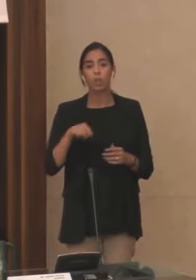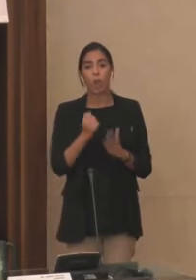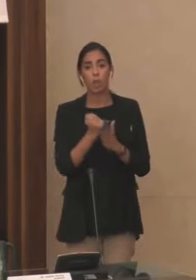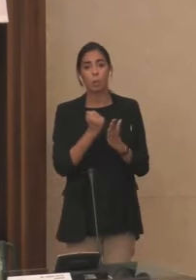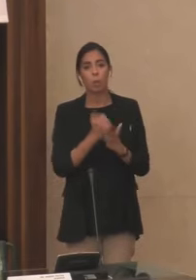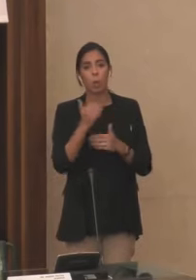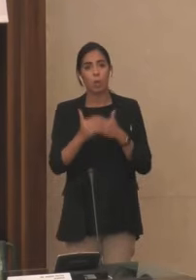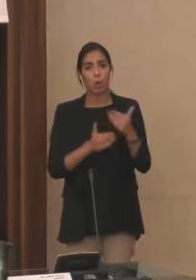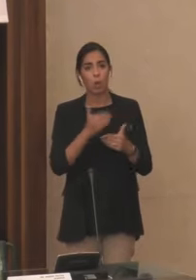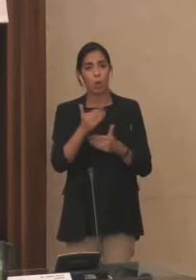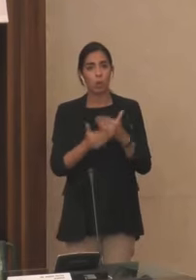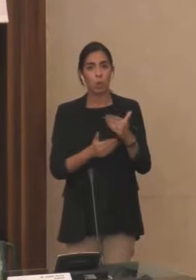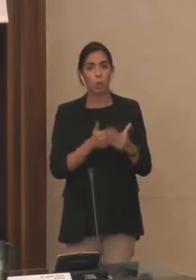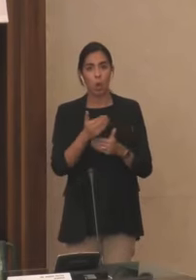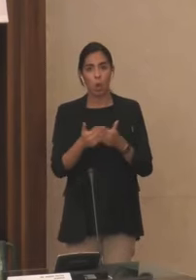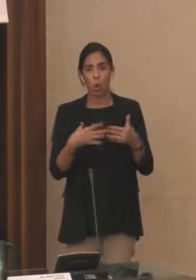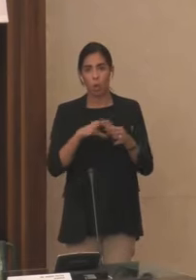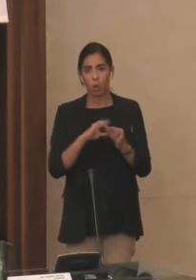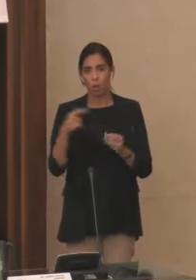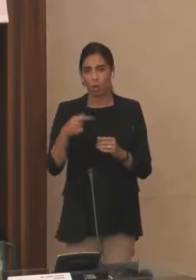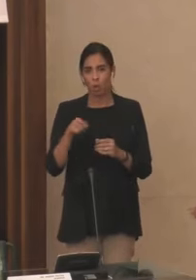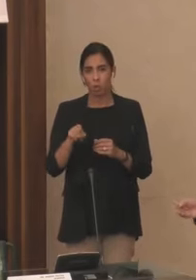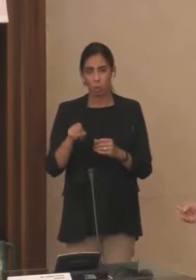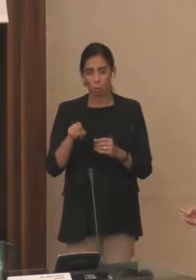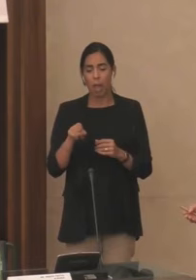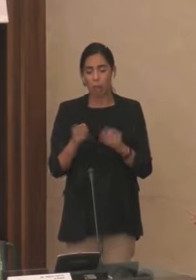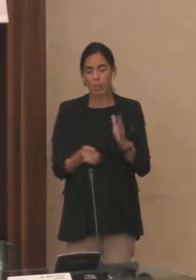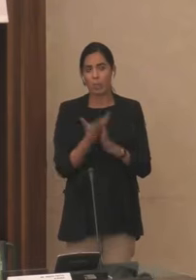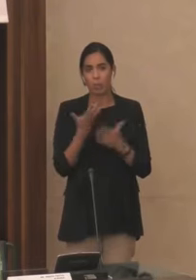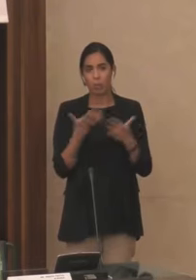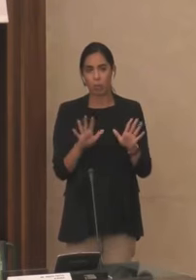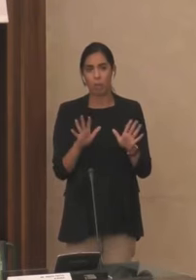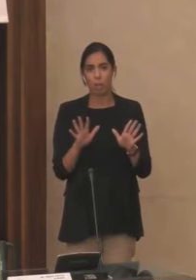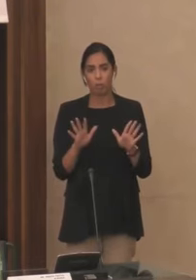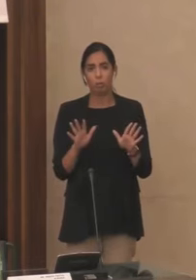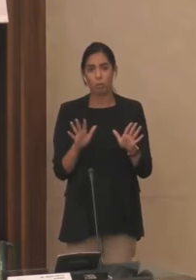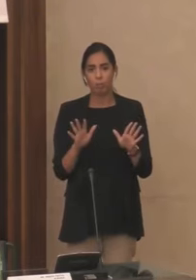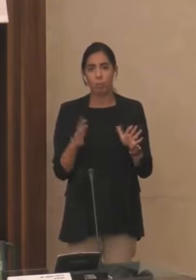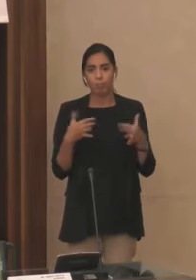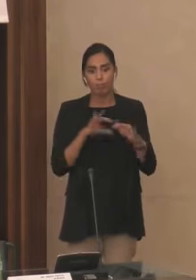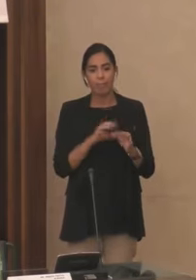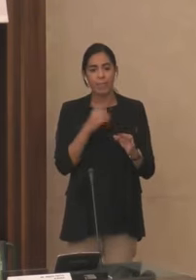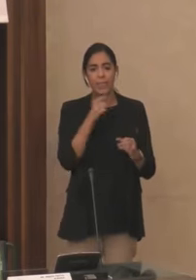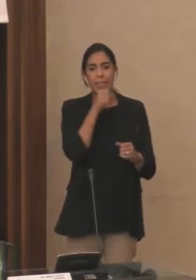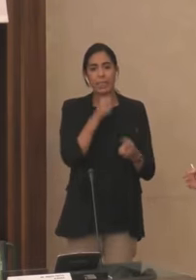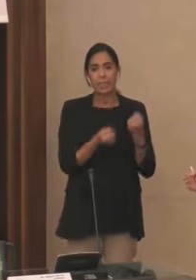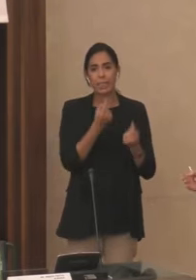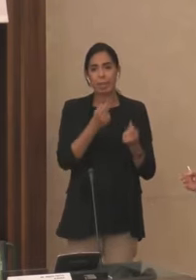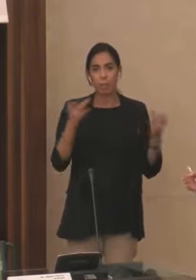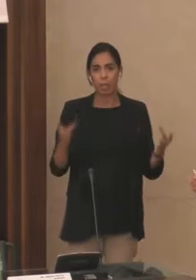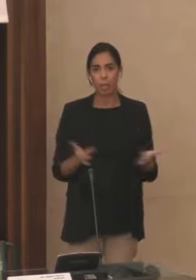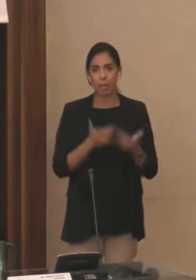have enough days to wait the tocilizumab effect. So, as